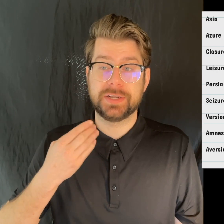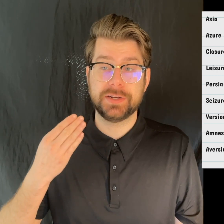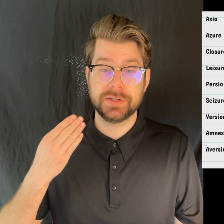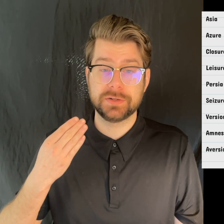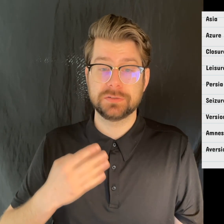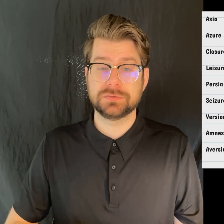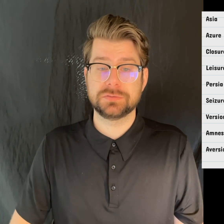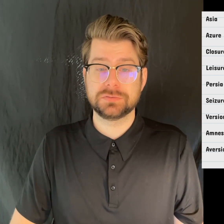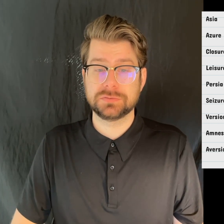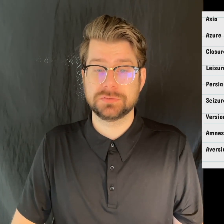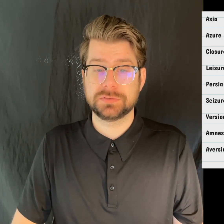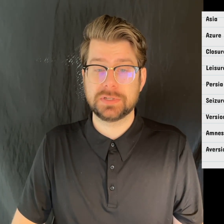version,